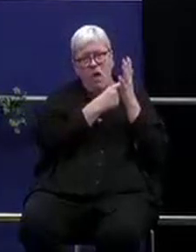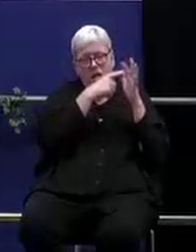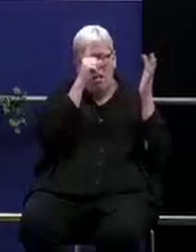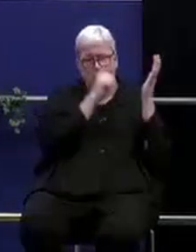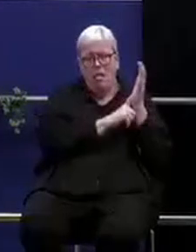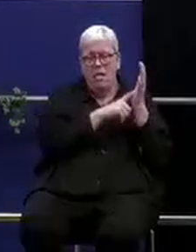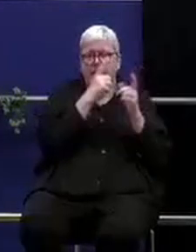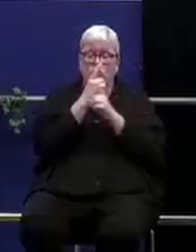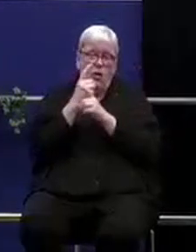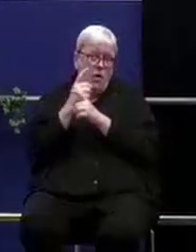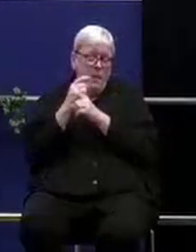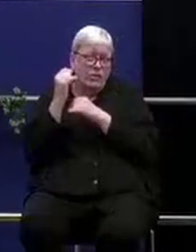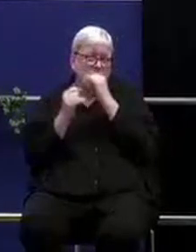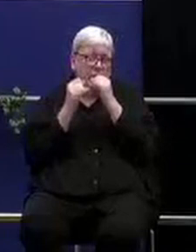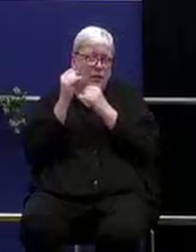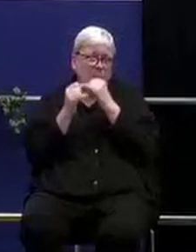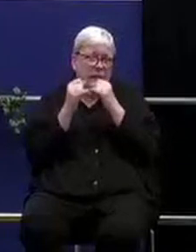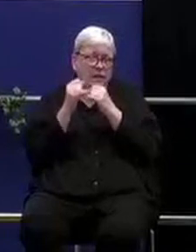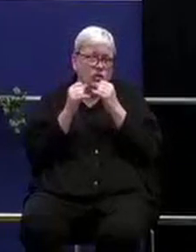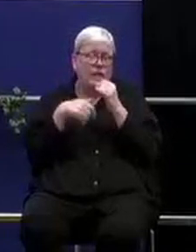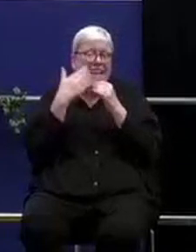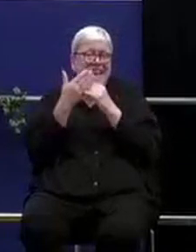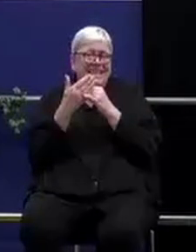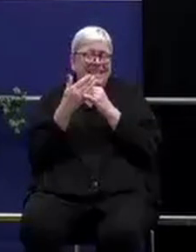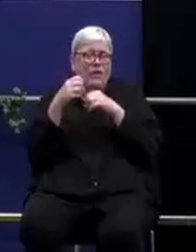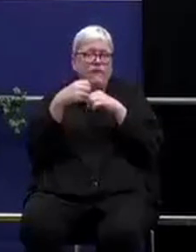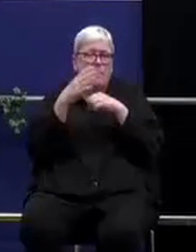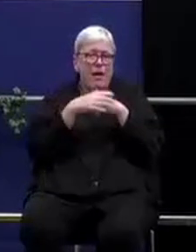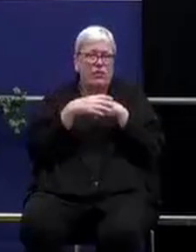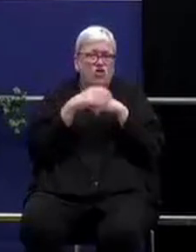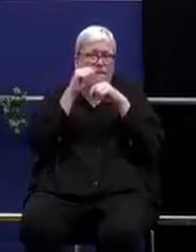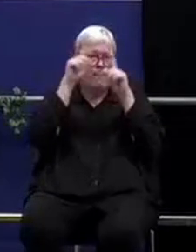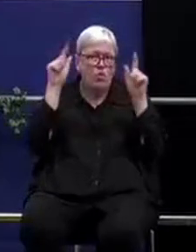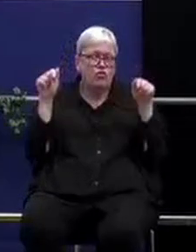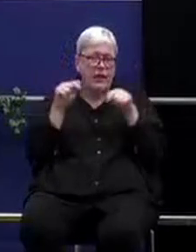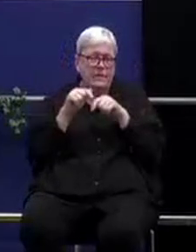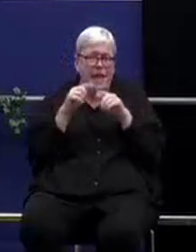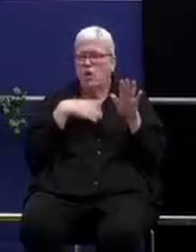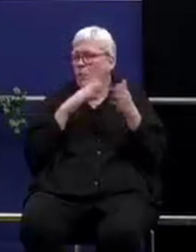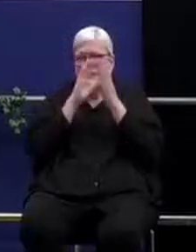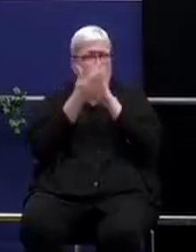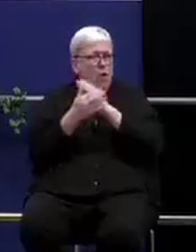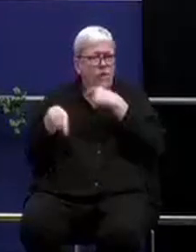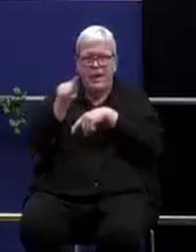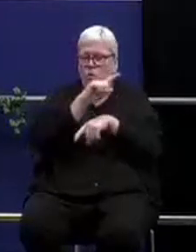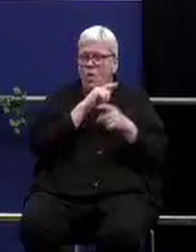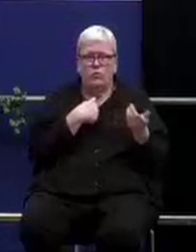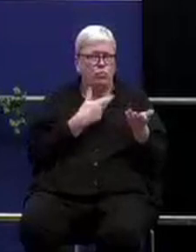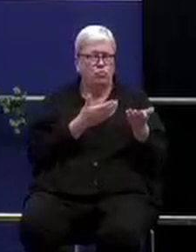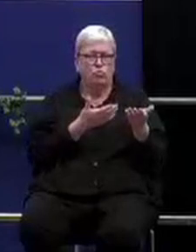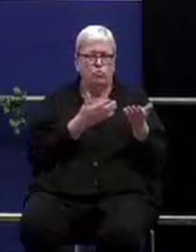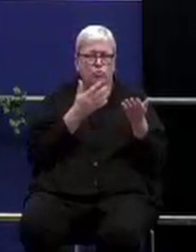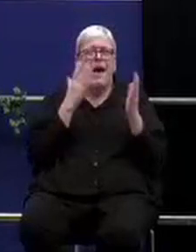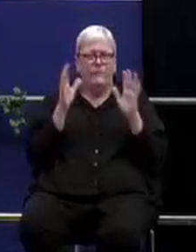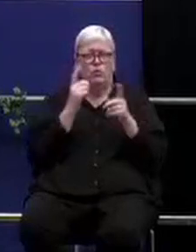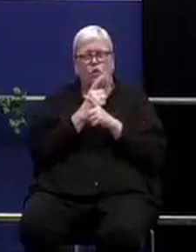very cryptically about the ending to The Marriage Portrait. So we may do that as well, because I don't want to spoil it for anyone, but we can't not